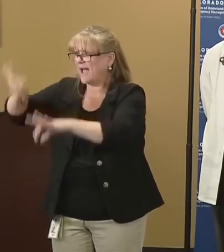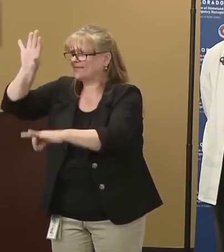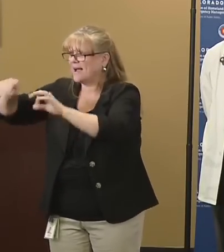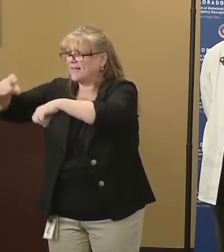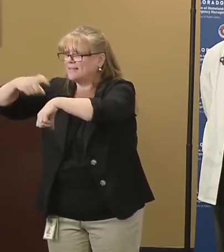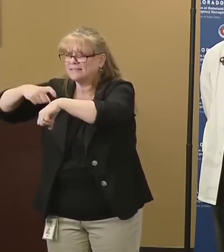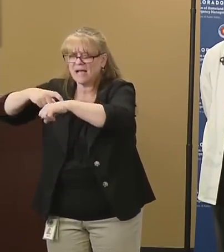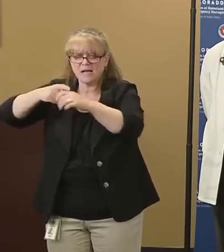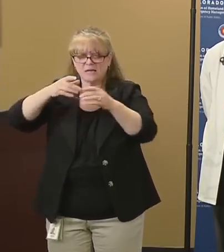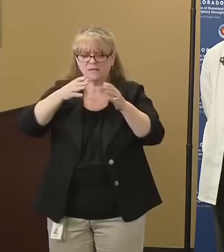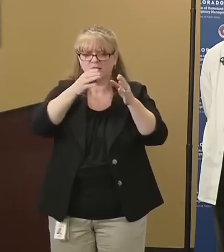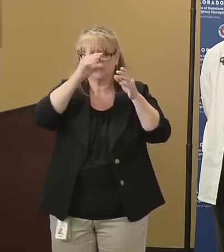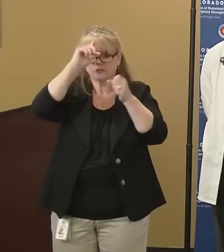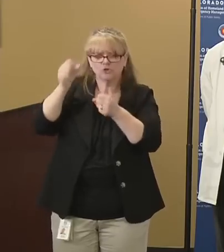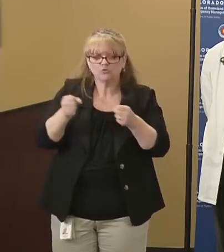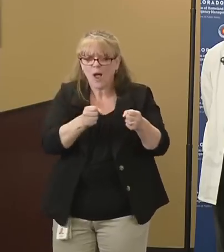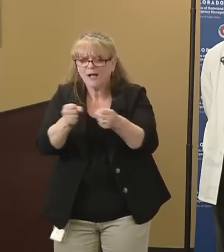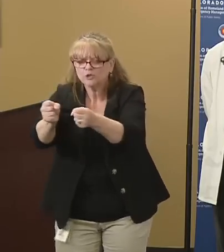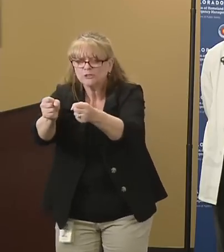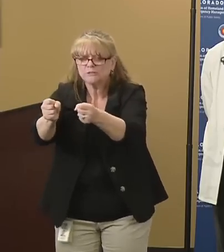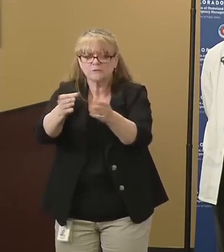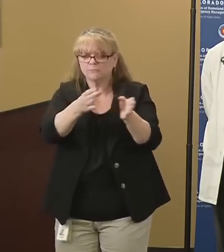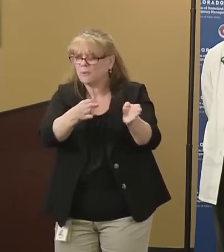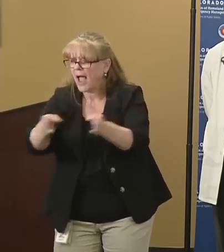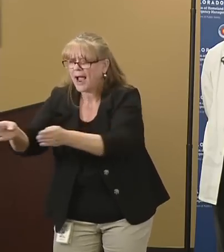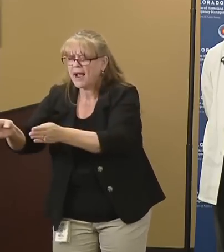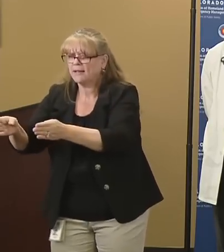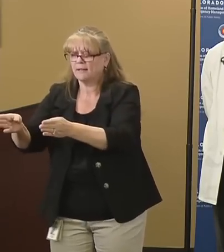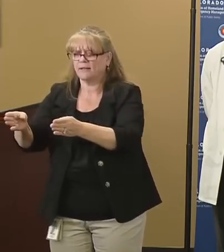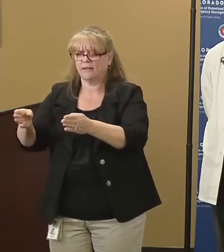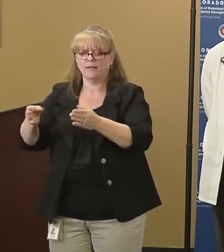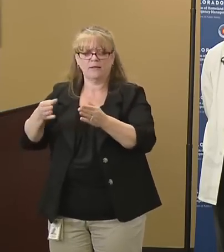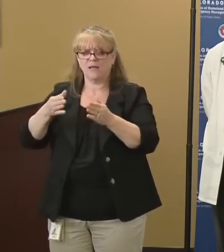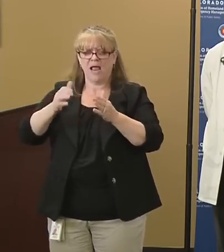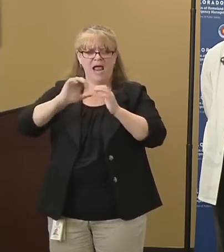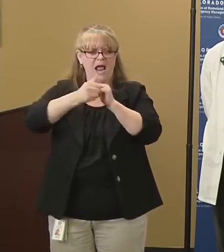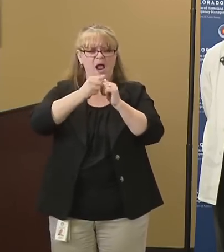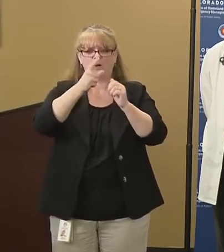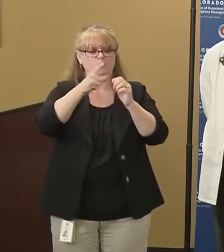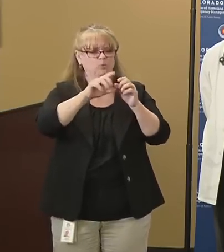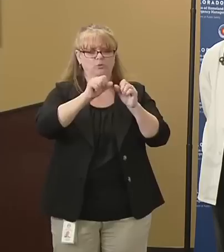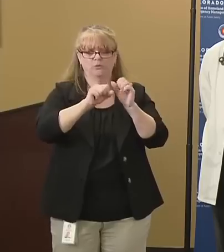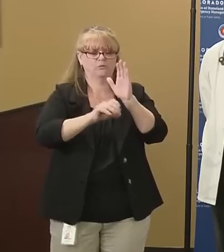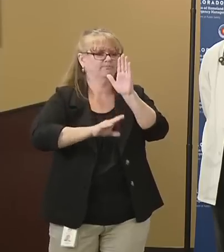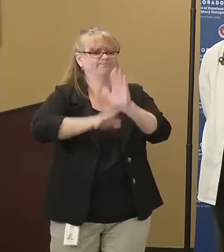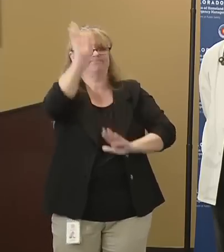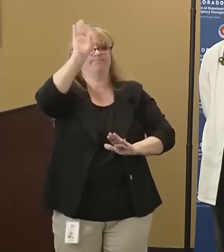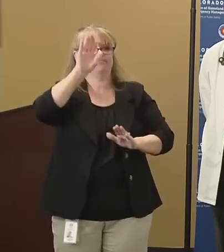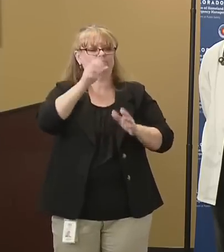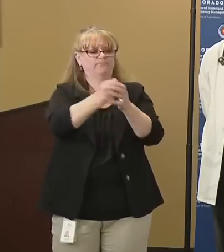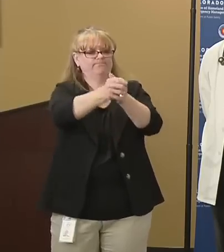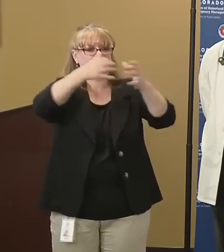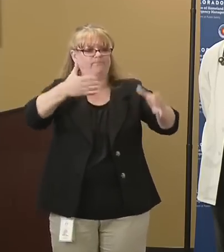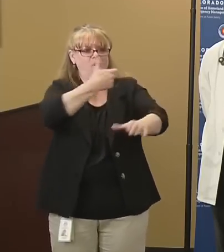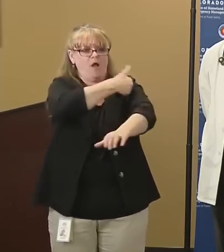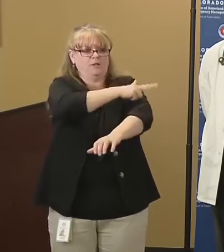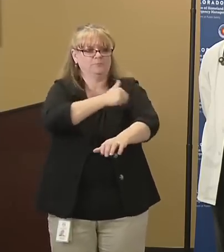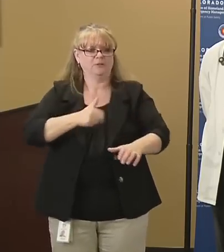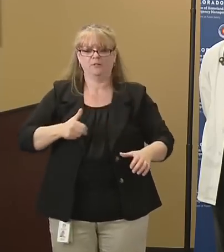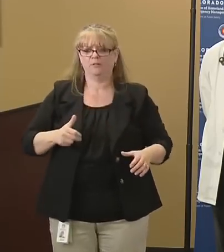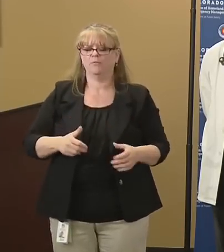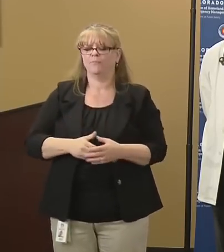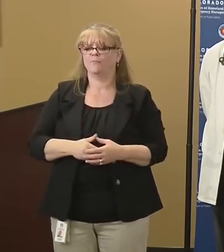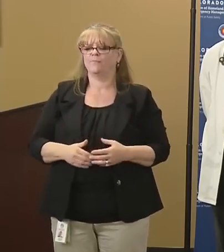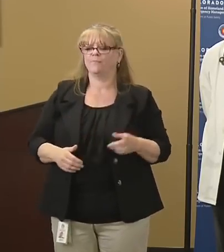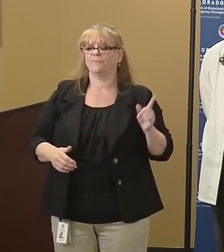your understanding of when we expect to see a surge on the healthcare system? So the data set is not